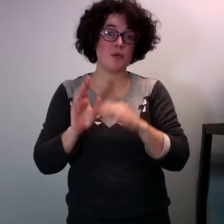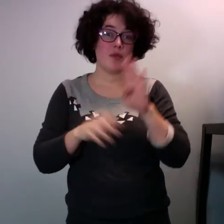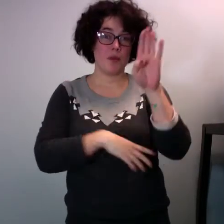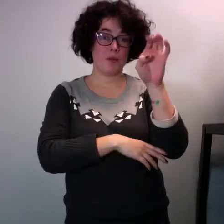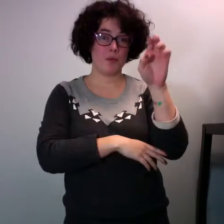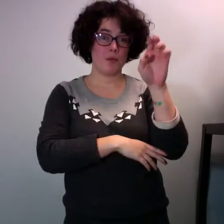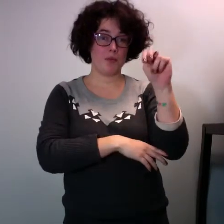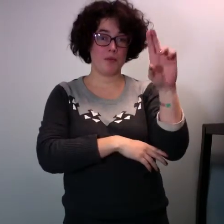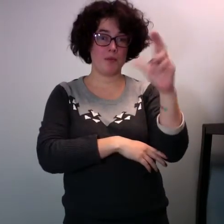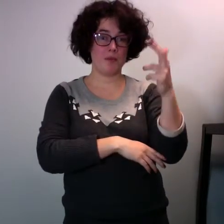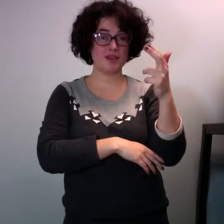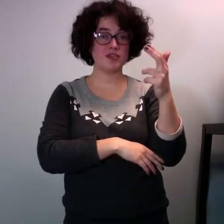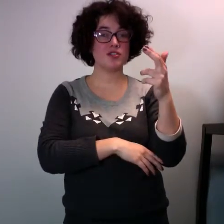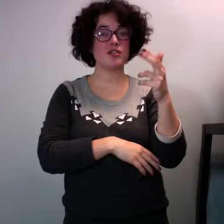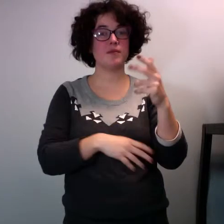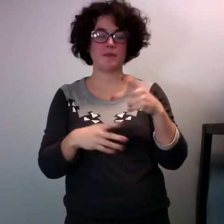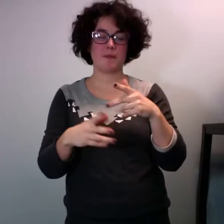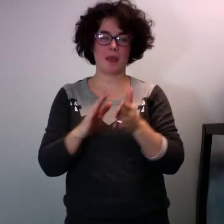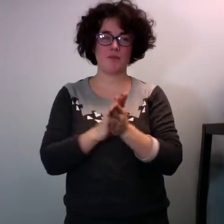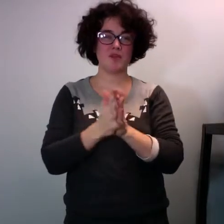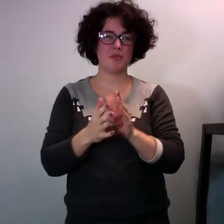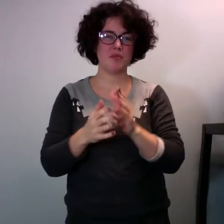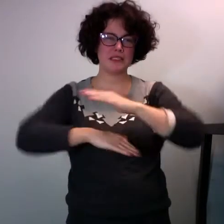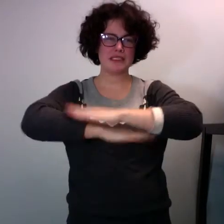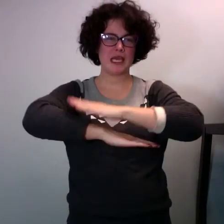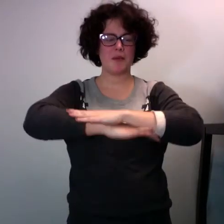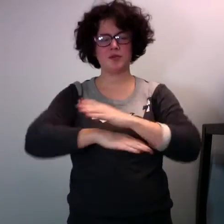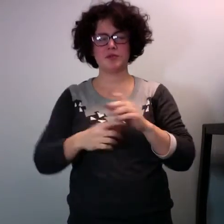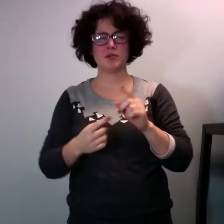also made into a table, a very rare piece of furniture.